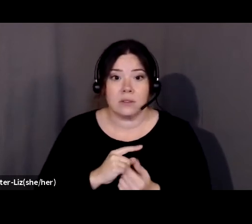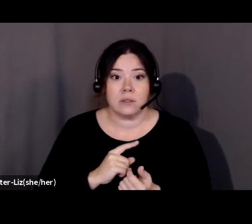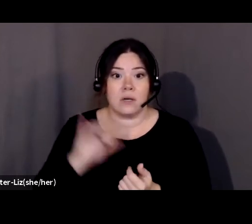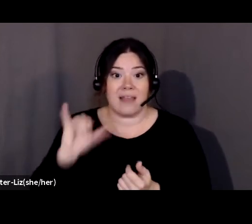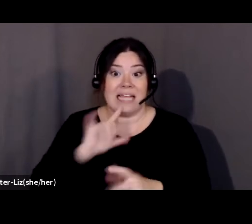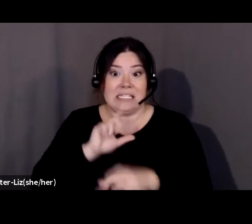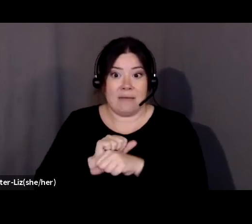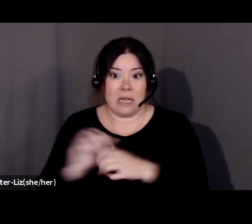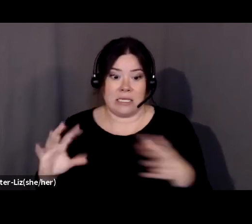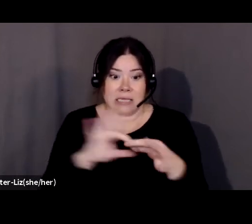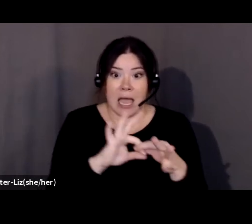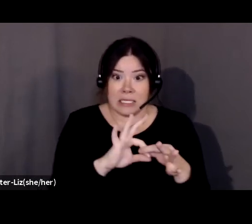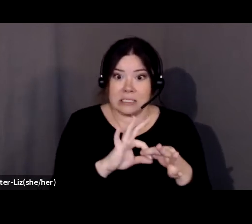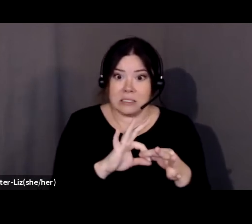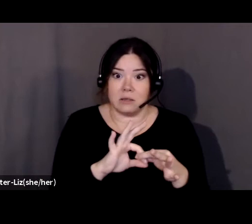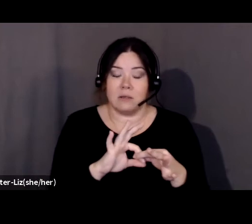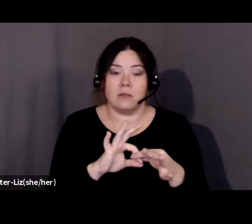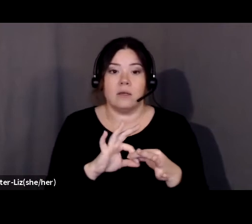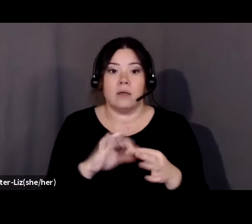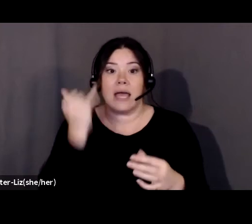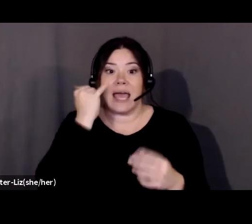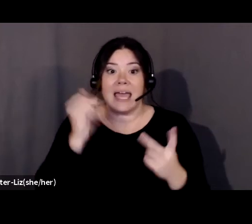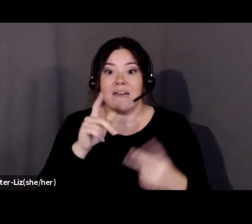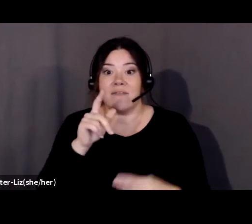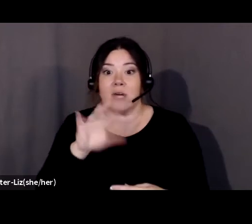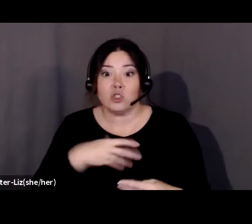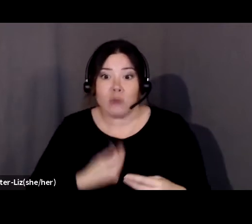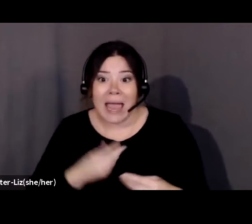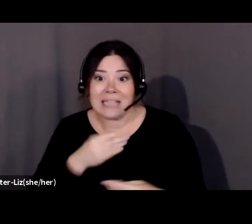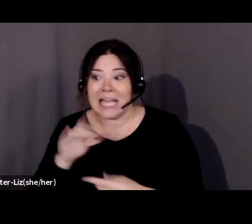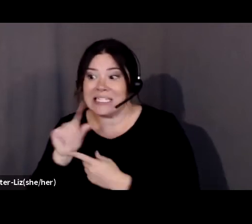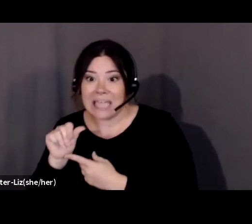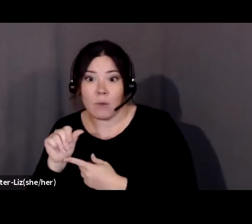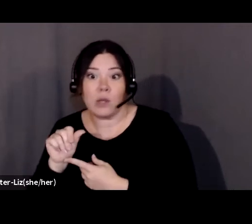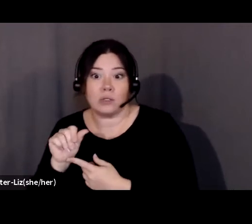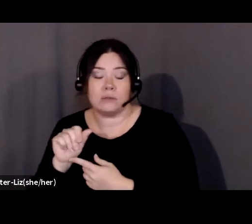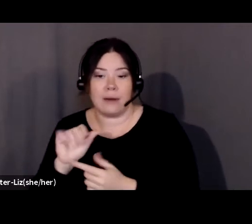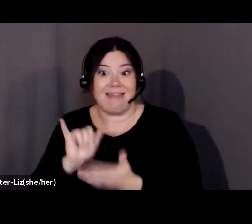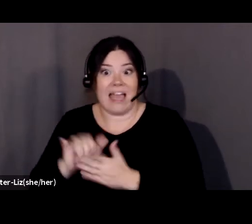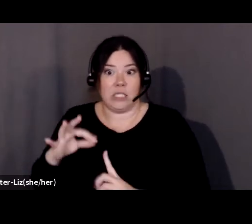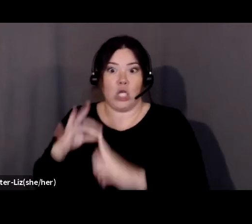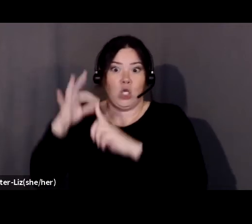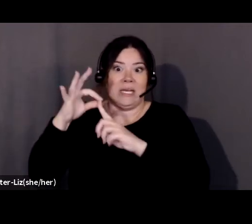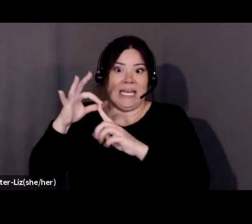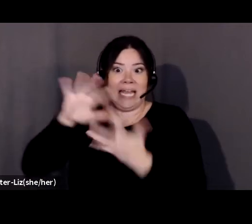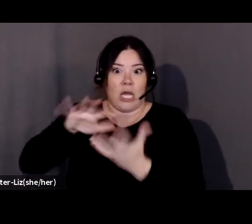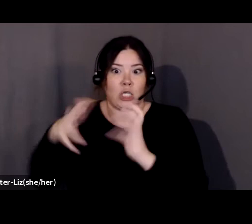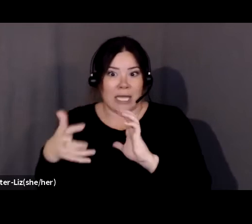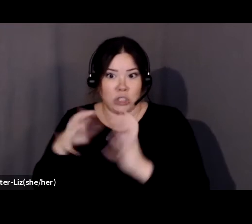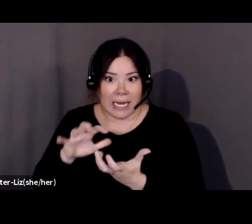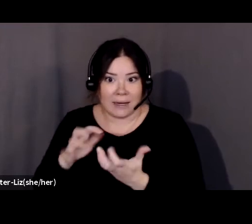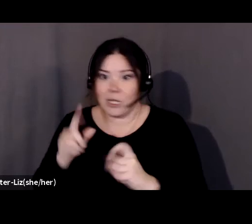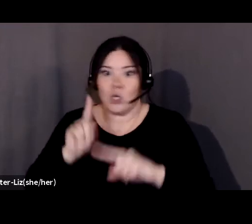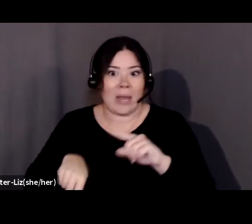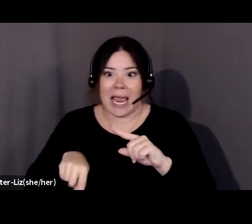definitely ties into it. If you are trans and disabled, that is also a very unique intersection. You can't really separate the